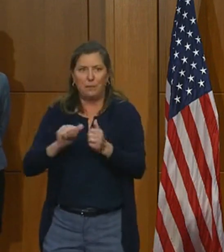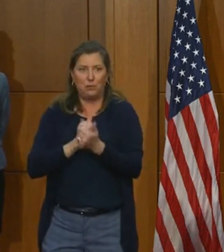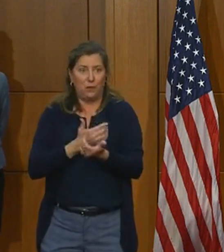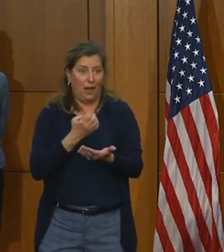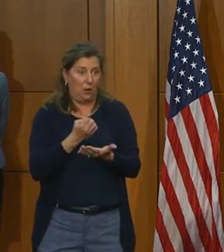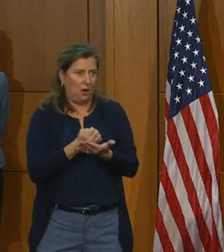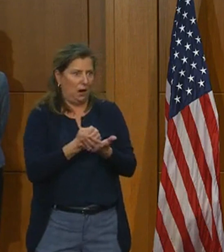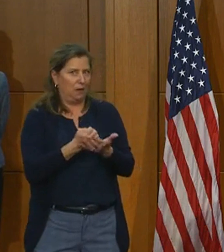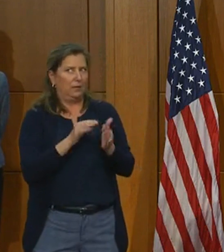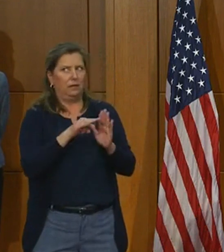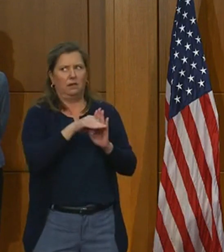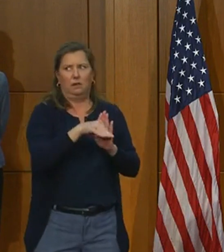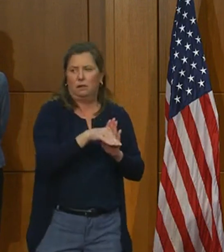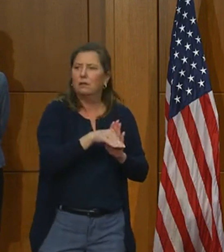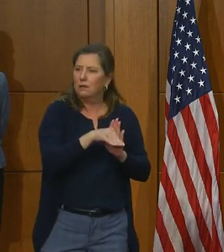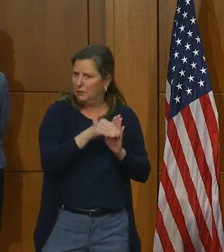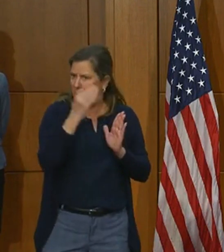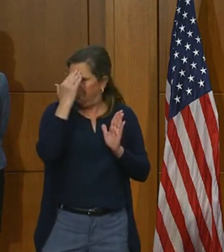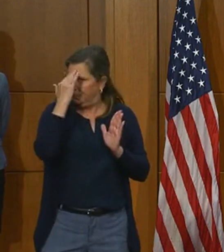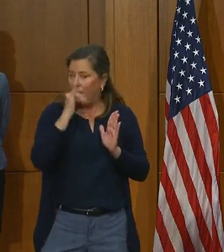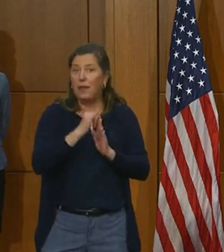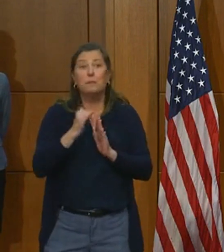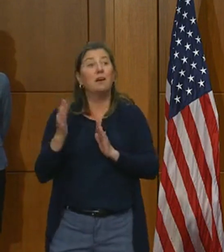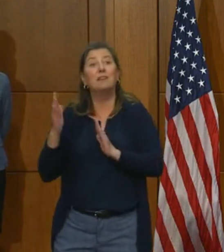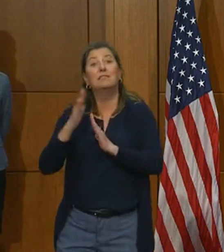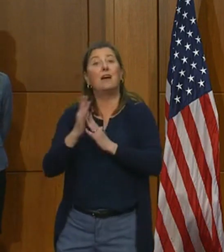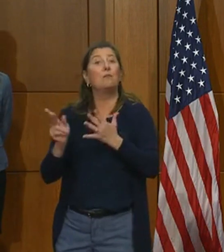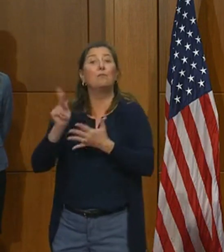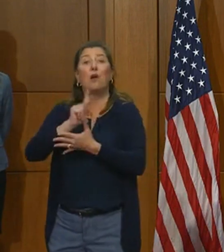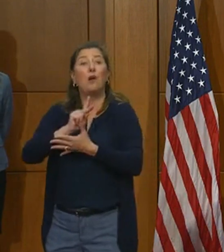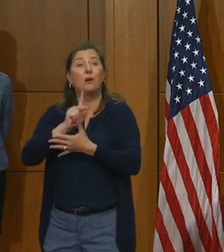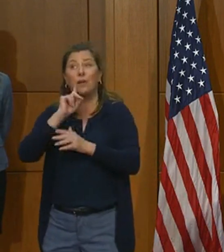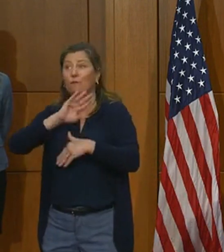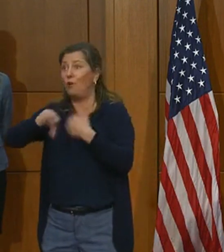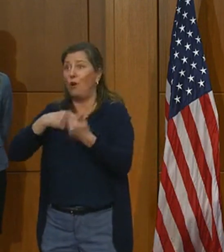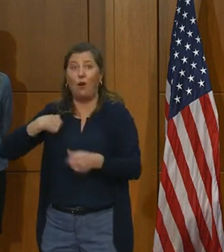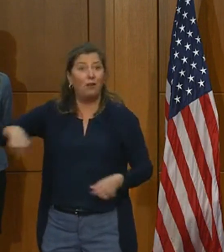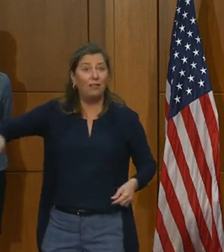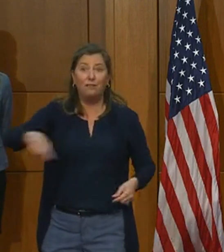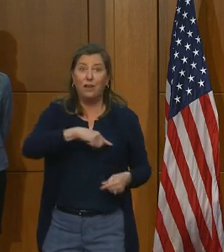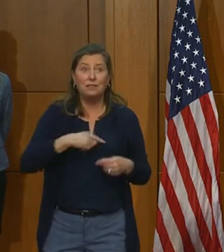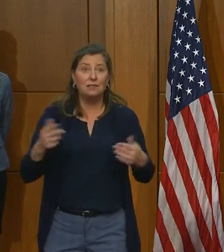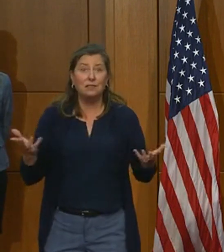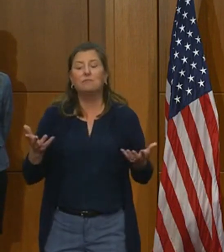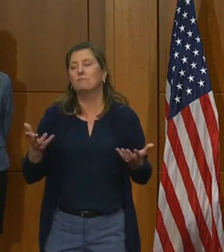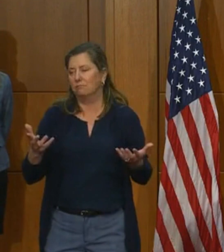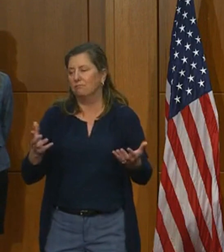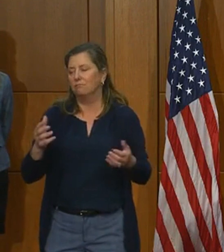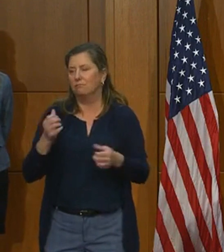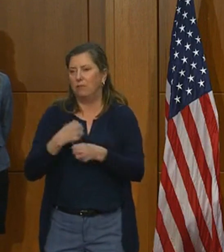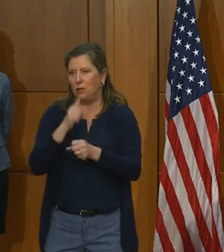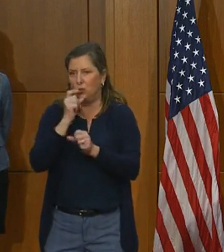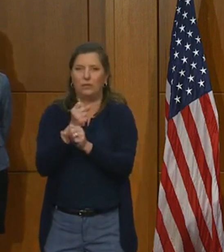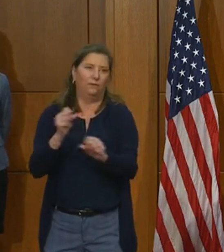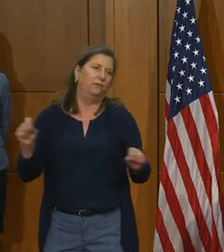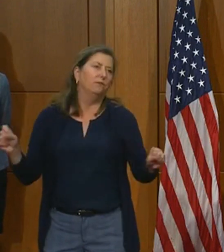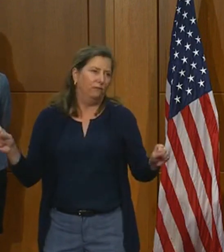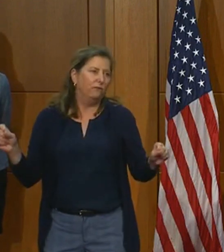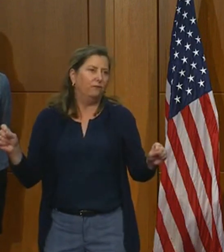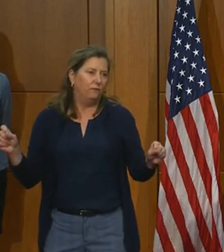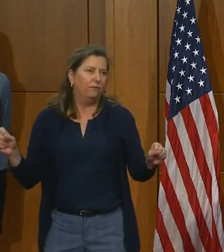economy in Virginia, but the top priority for all of us is to do it safely and to make sure